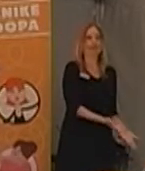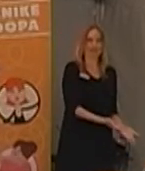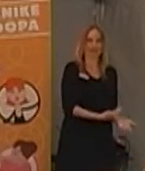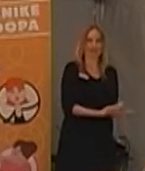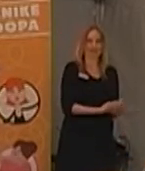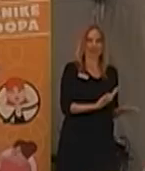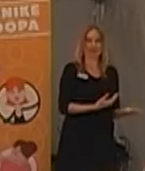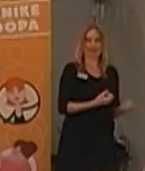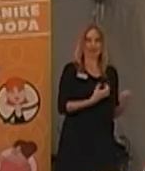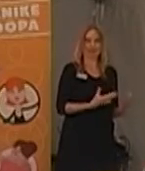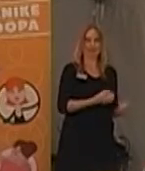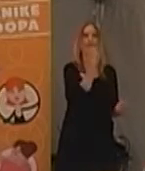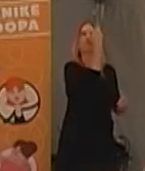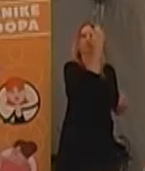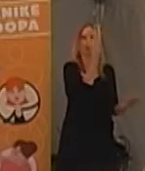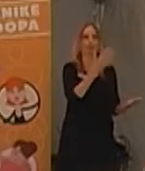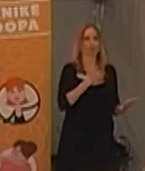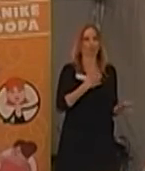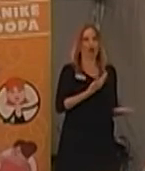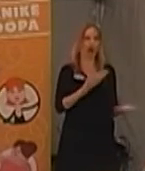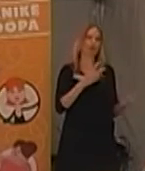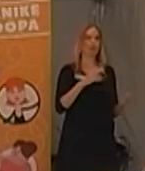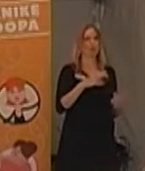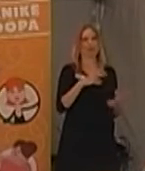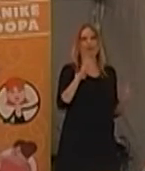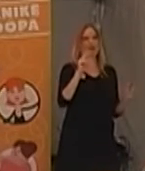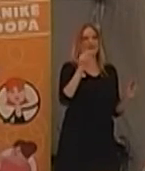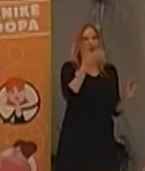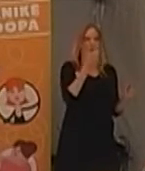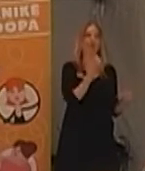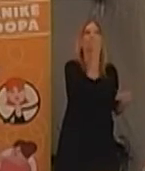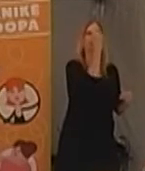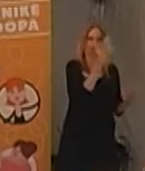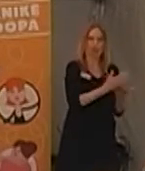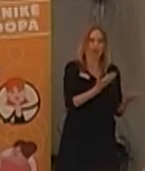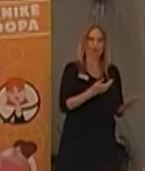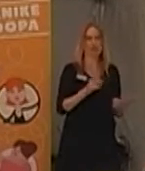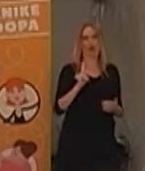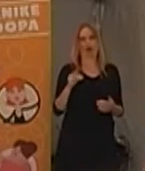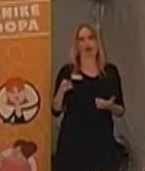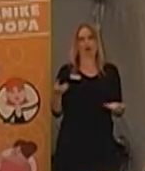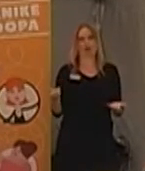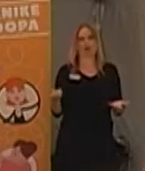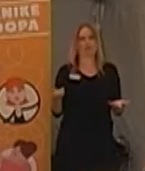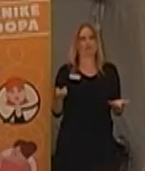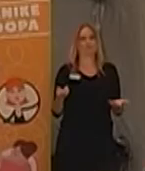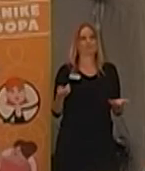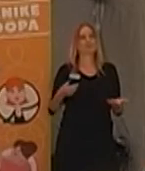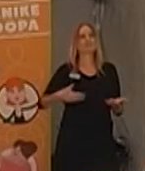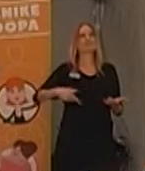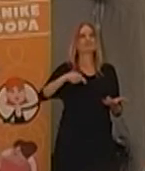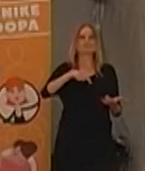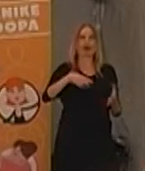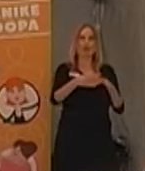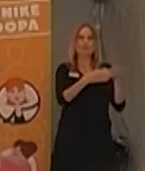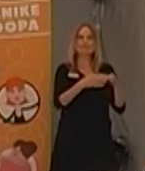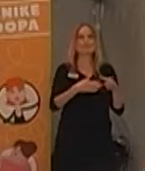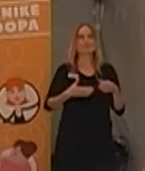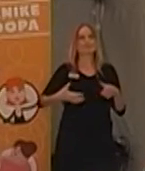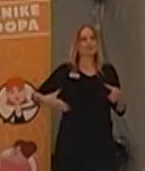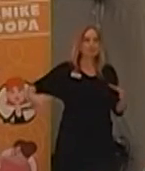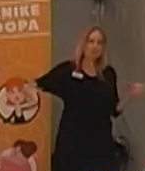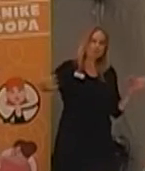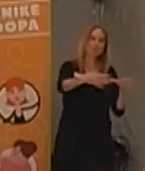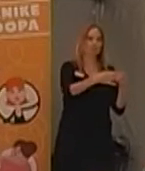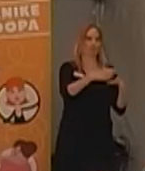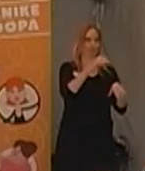go to the street and wave my fist around if I'm unhappy. So that kind of participation and feeling as part of a whole must very strongly play